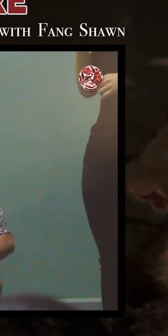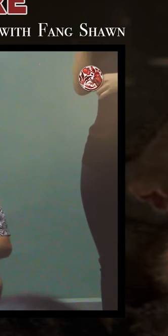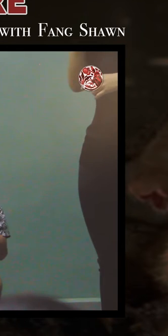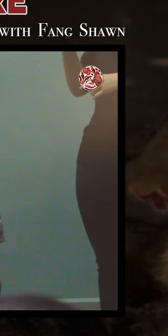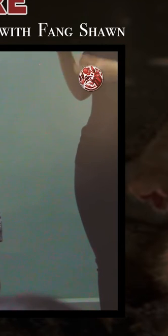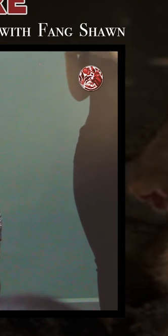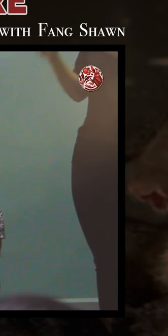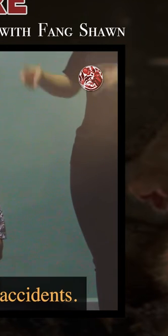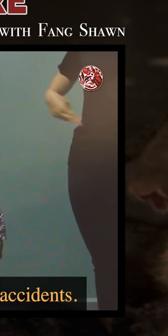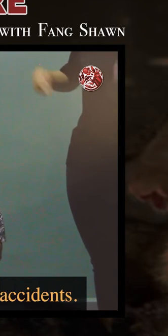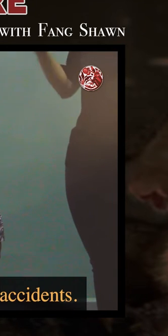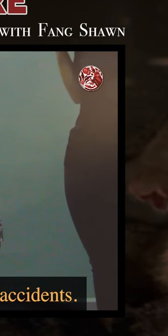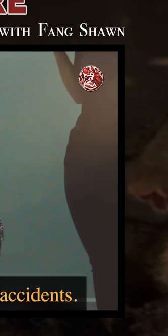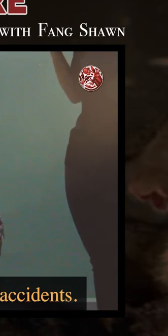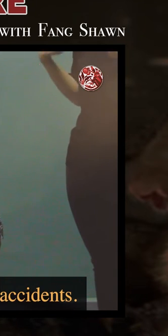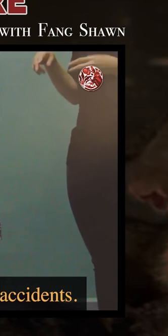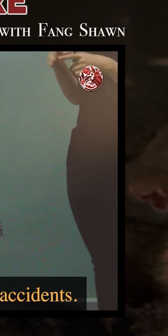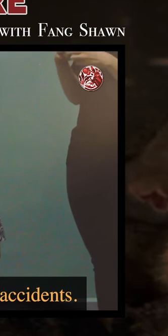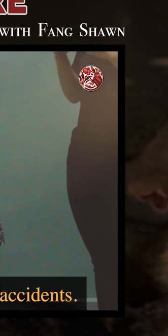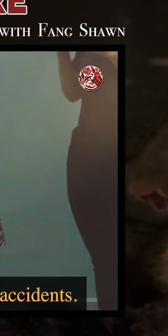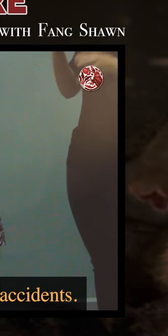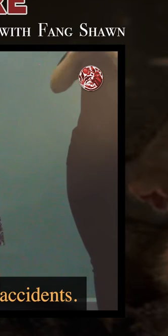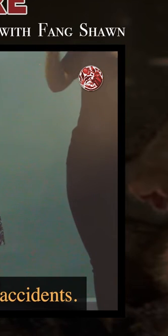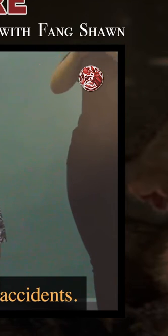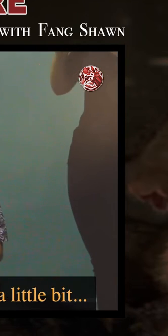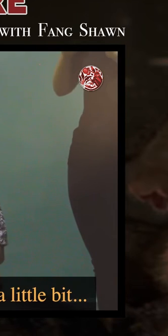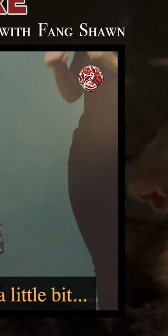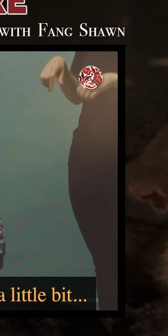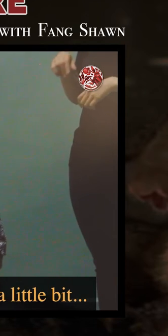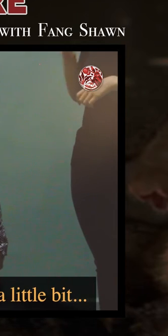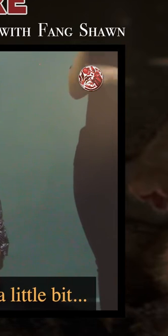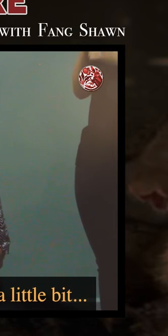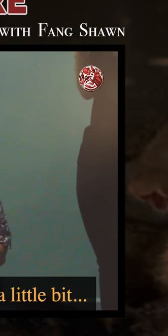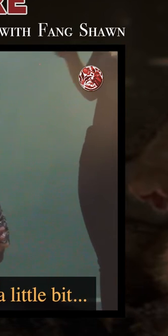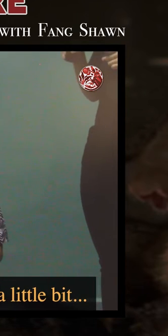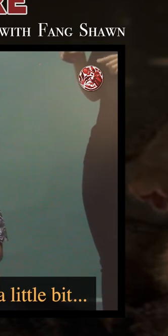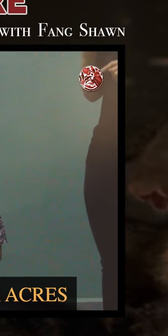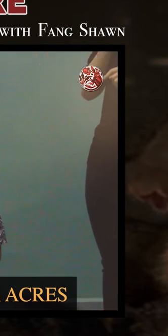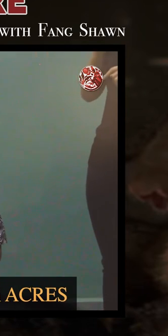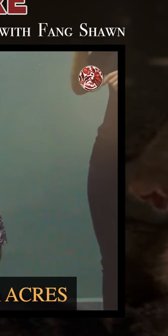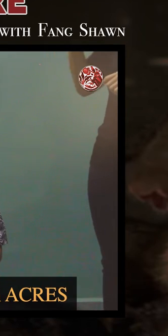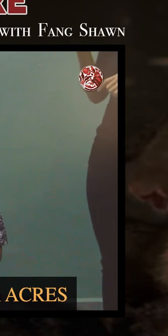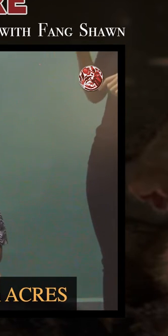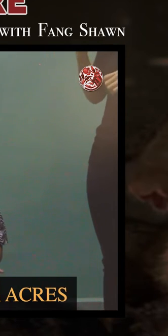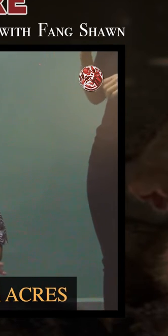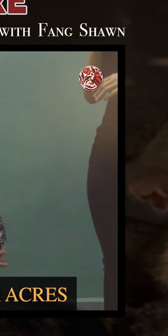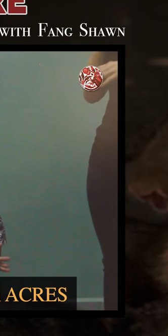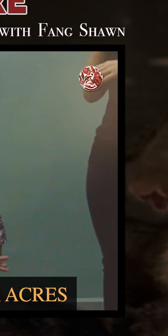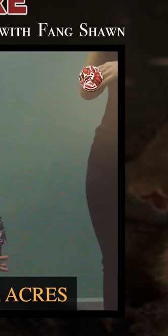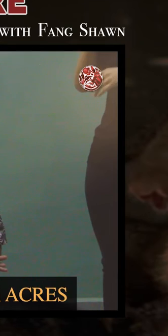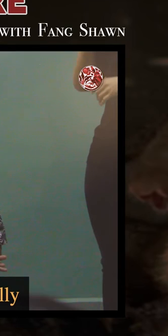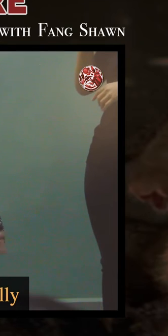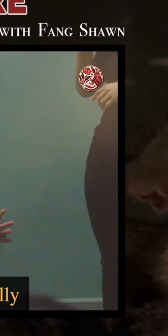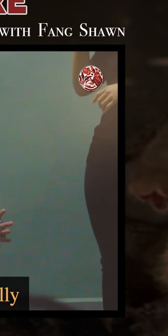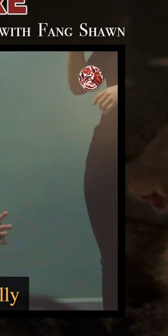monkeys. But it's not always the case for animals who get into car accidents, right? And so I'm going to break the pacing a little bit. I'm going to show you a video from